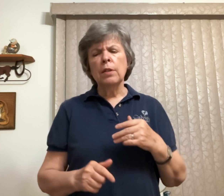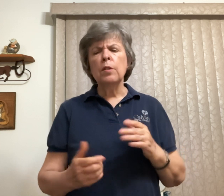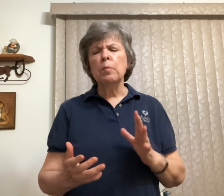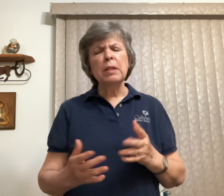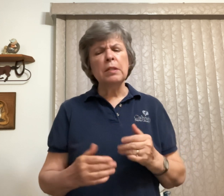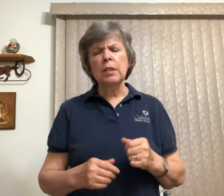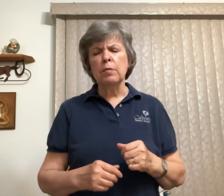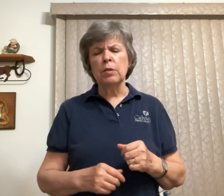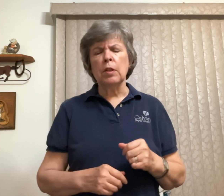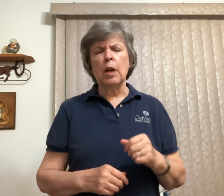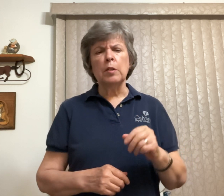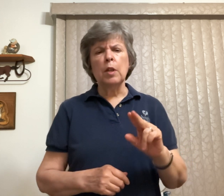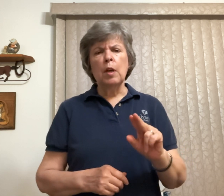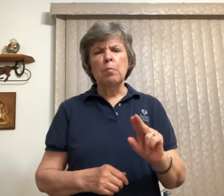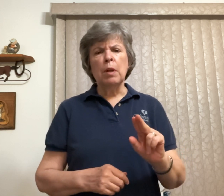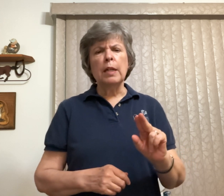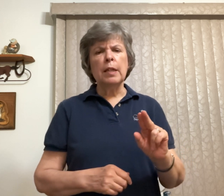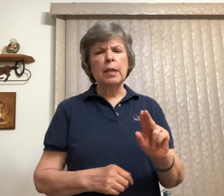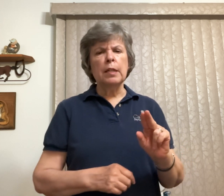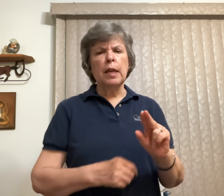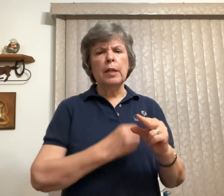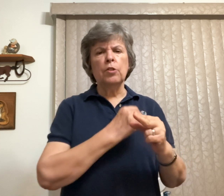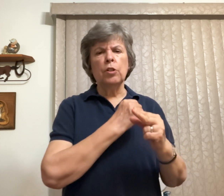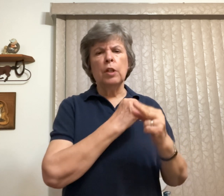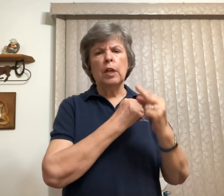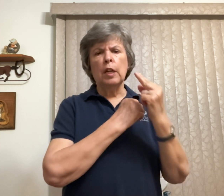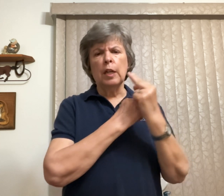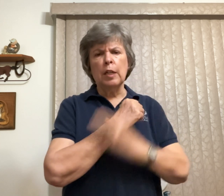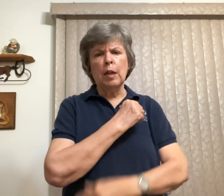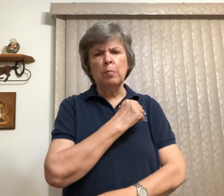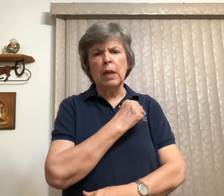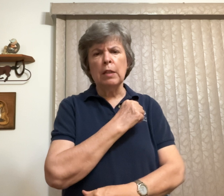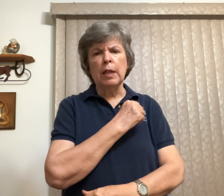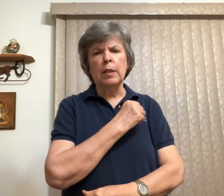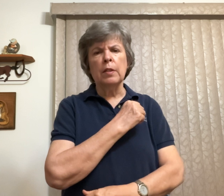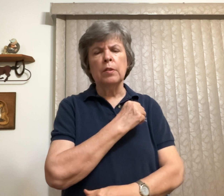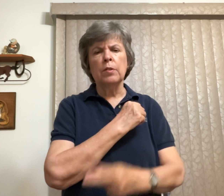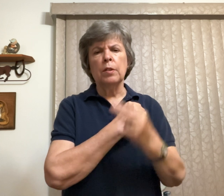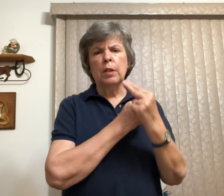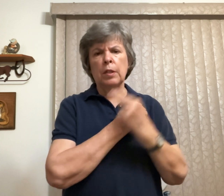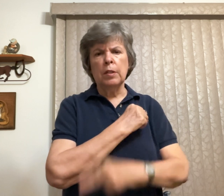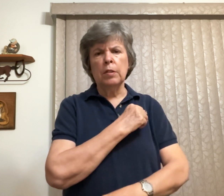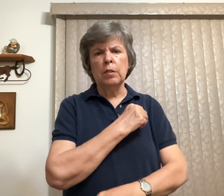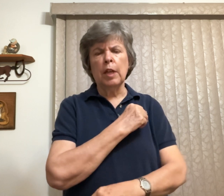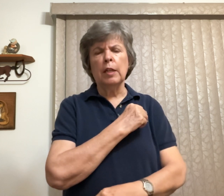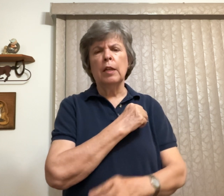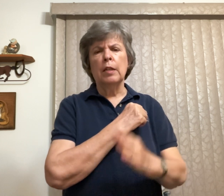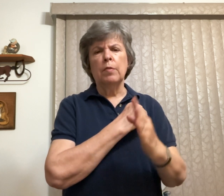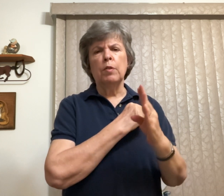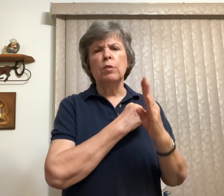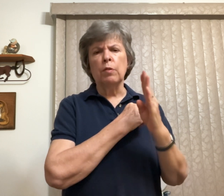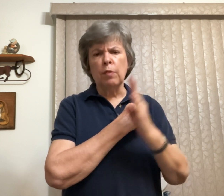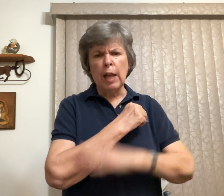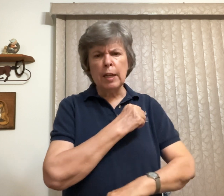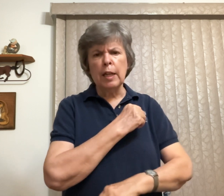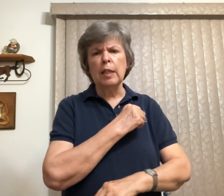you may see different signs, but I take an H and I come down like this. This is like, if you use a flat hand, that's